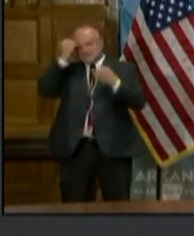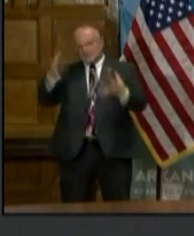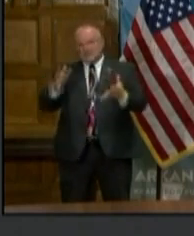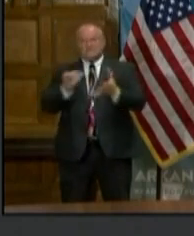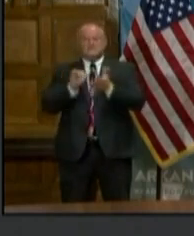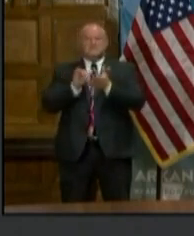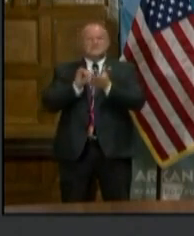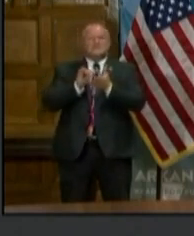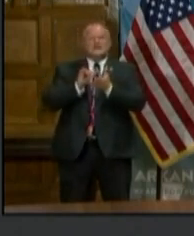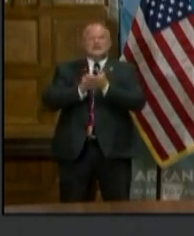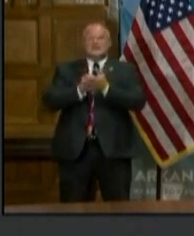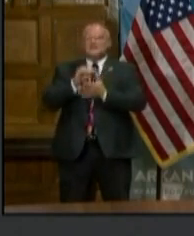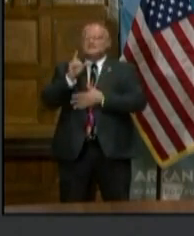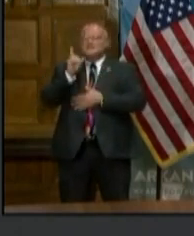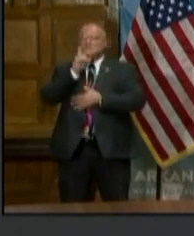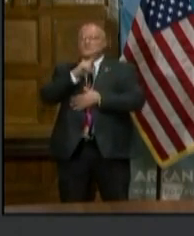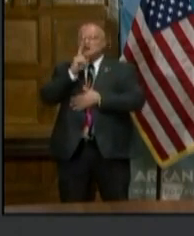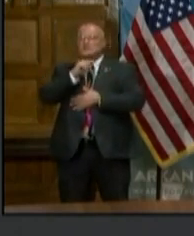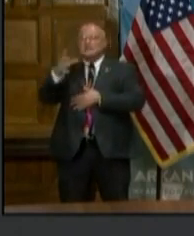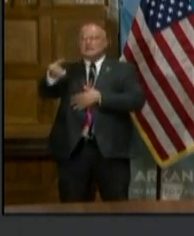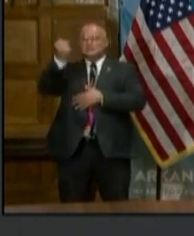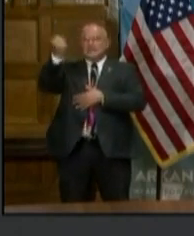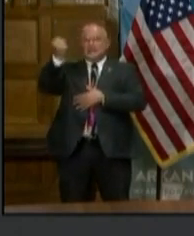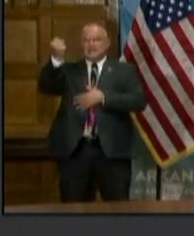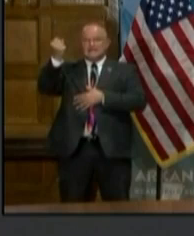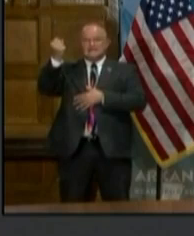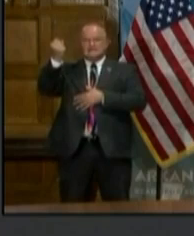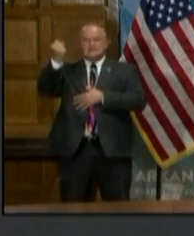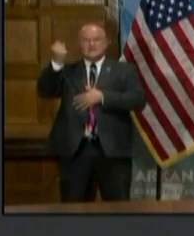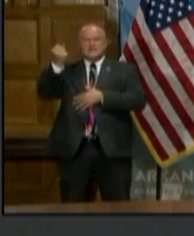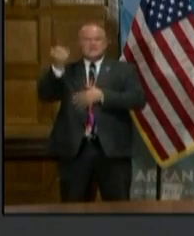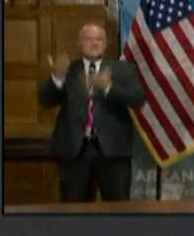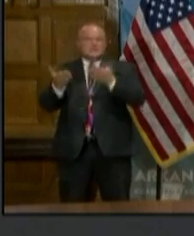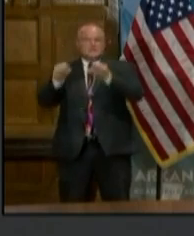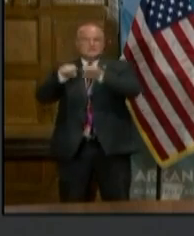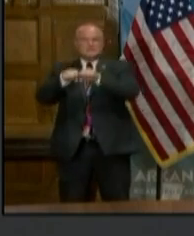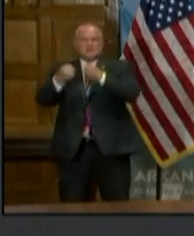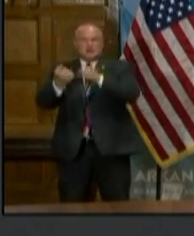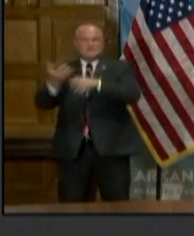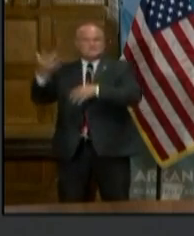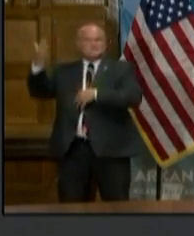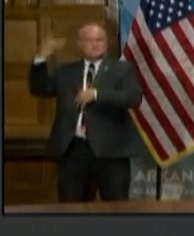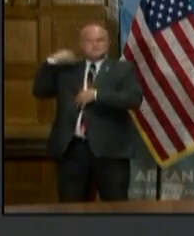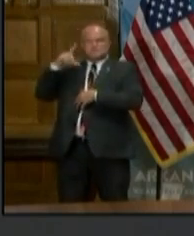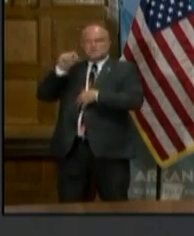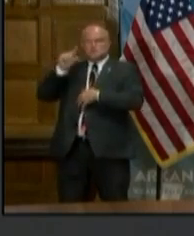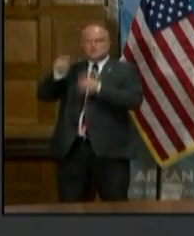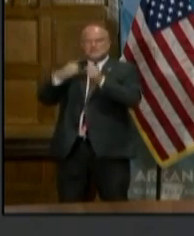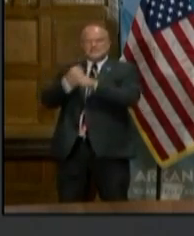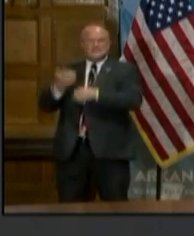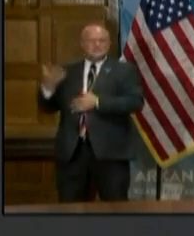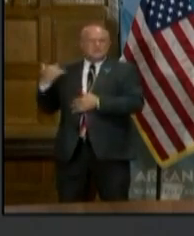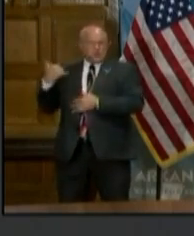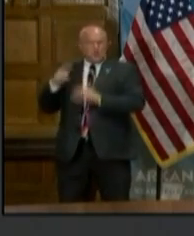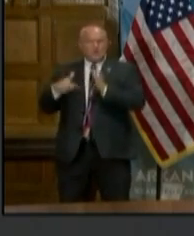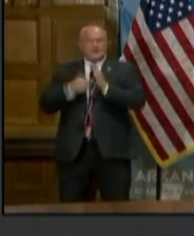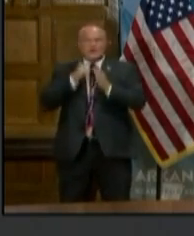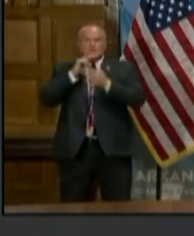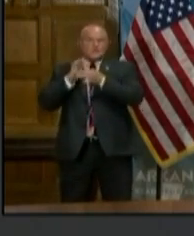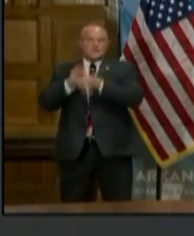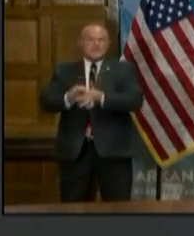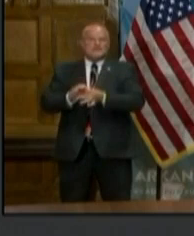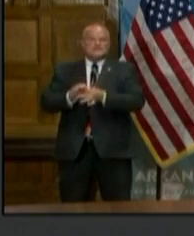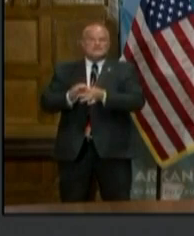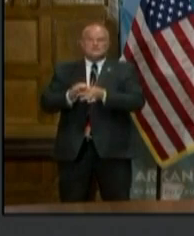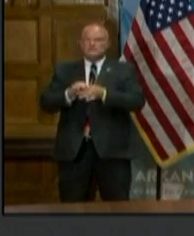information that was fraudulently obtained in a breach that might have happened going back as far as 20 years ago. So this could be related